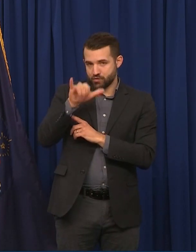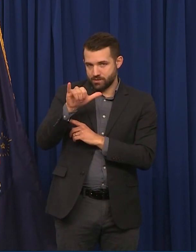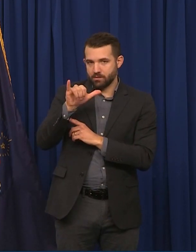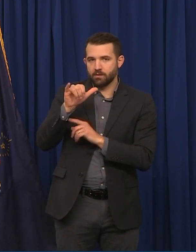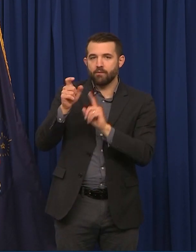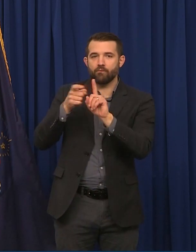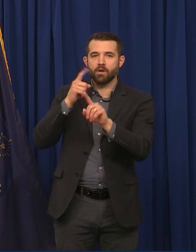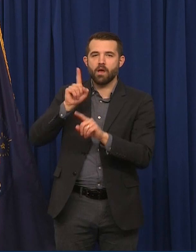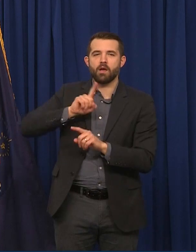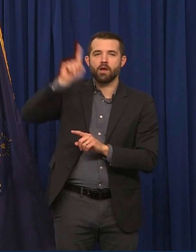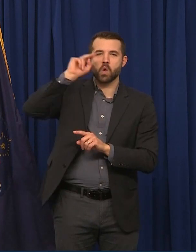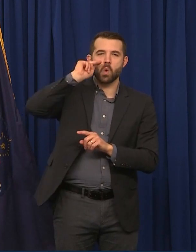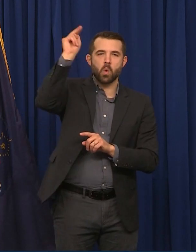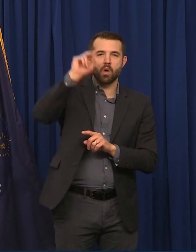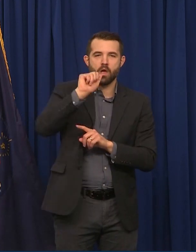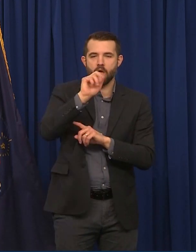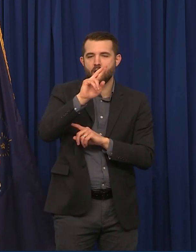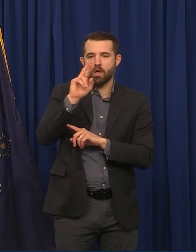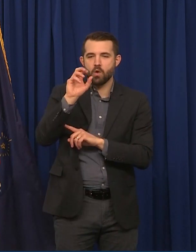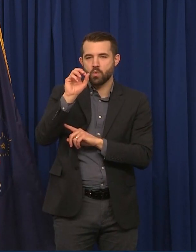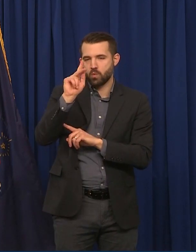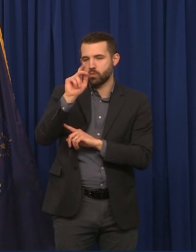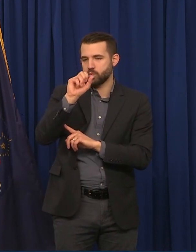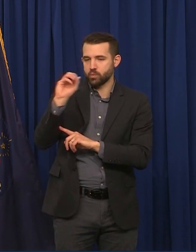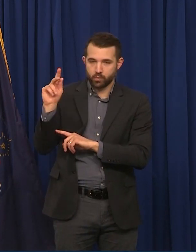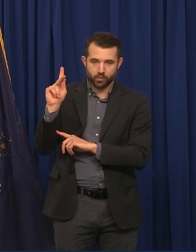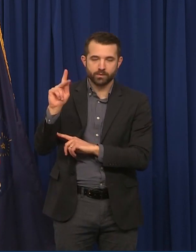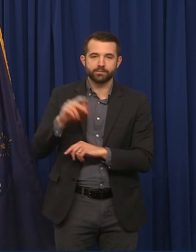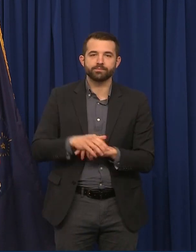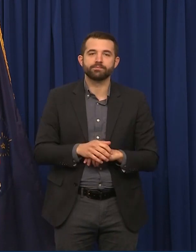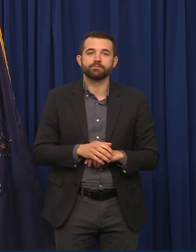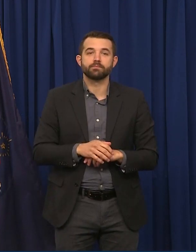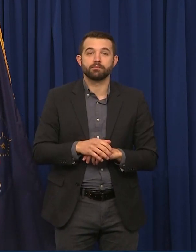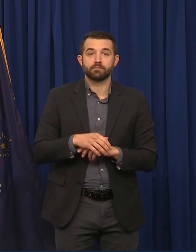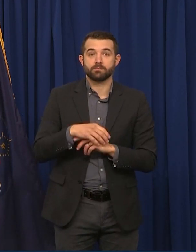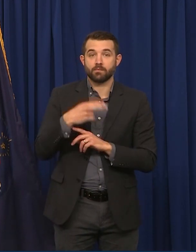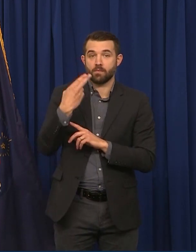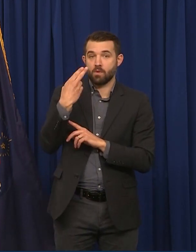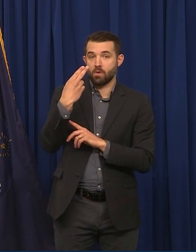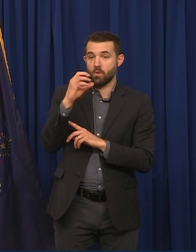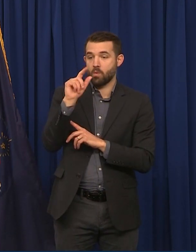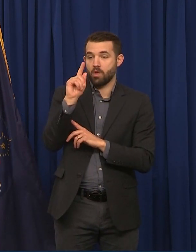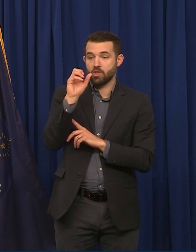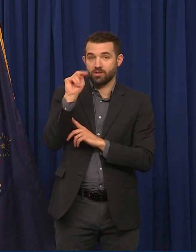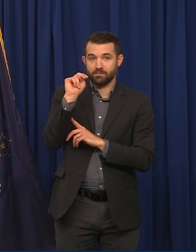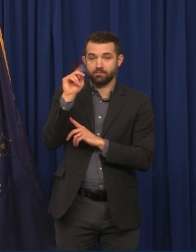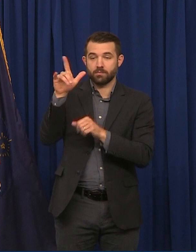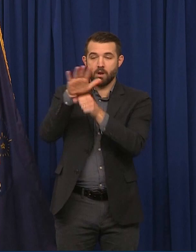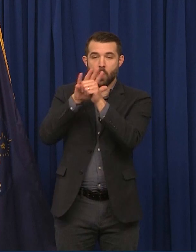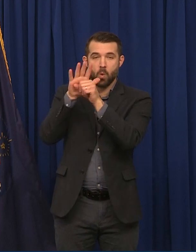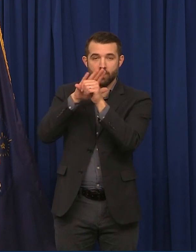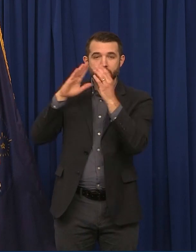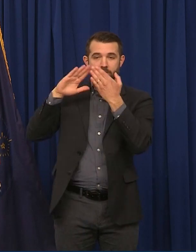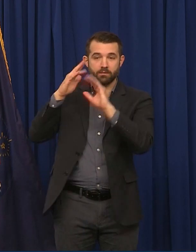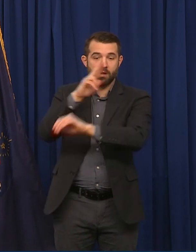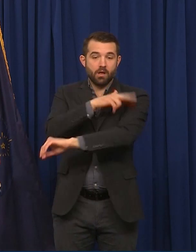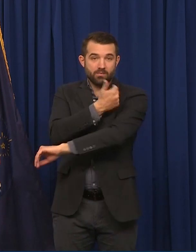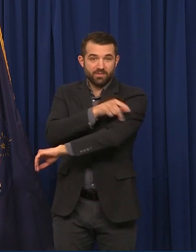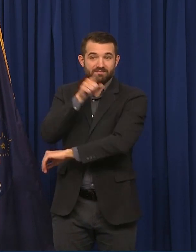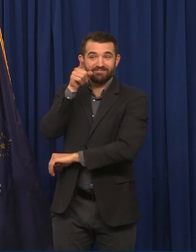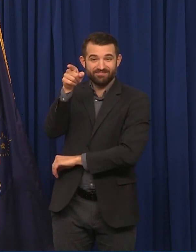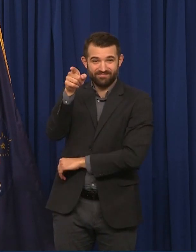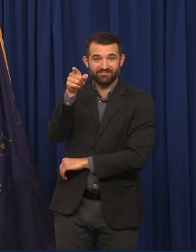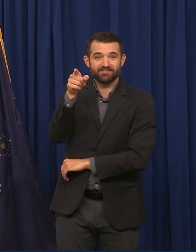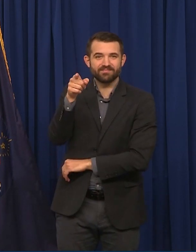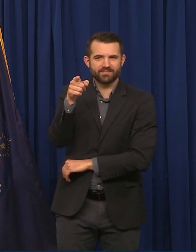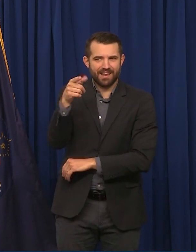Dr. Shah. Now, Holton Regional Hospital made the announcement on its pandemic hotline that there was a confirmed case